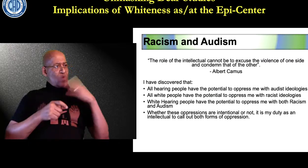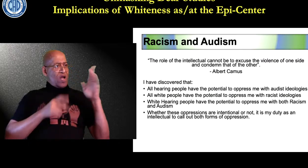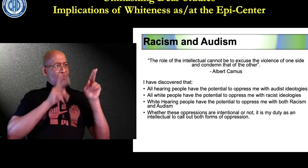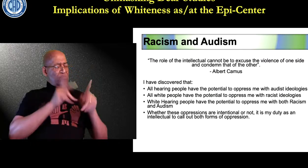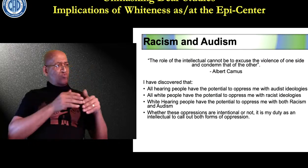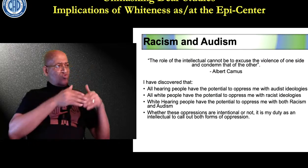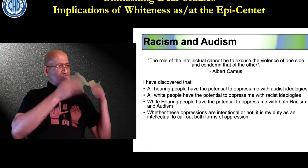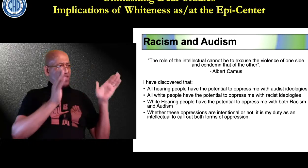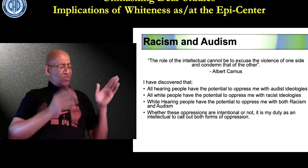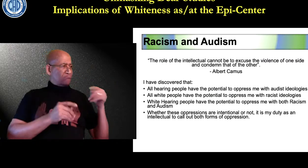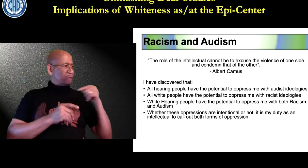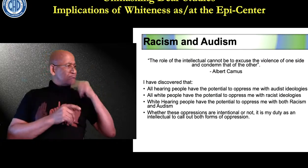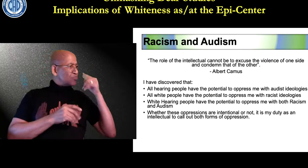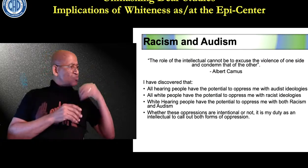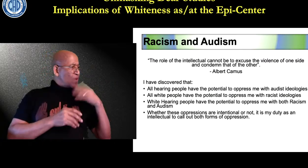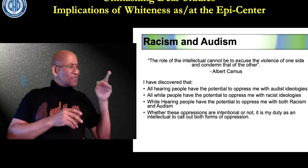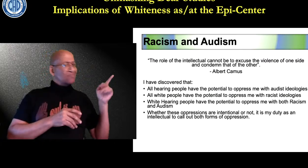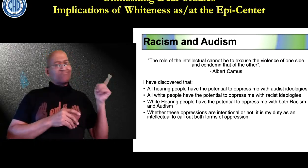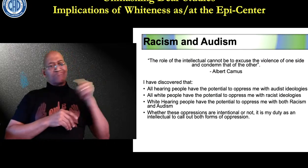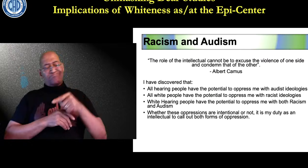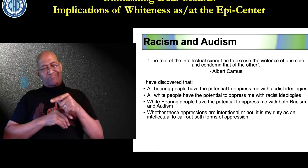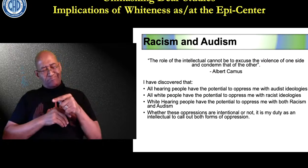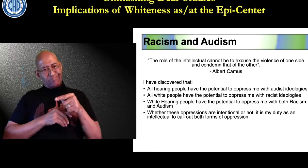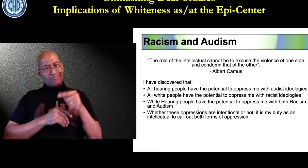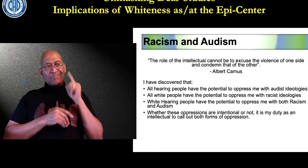What I realize